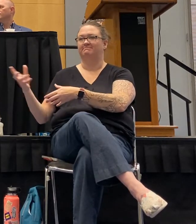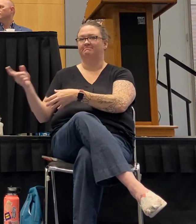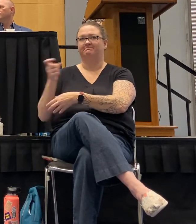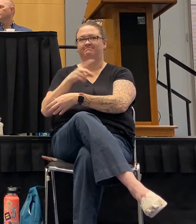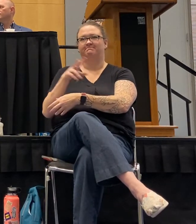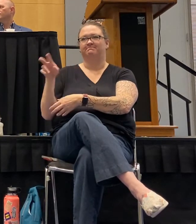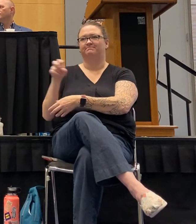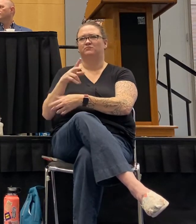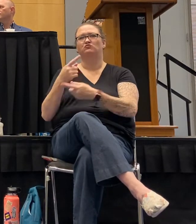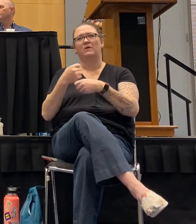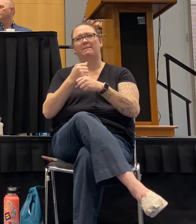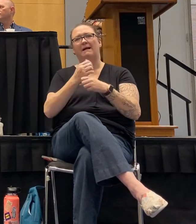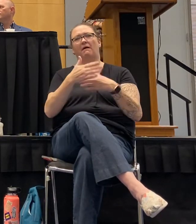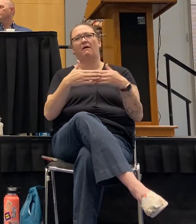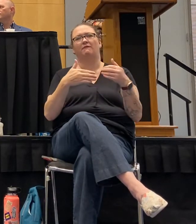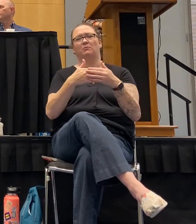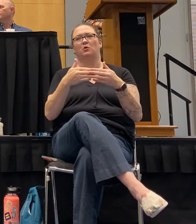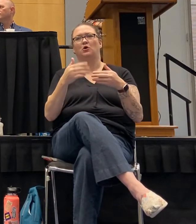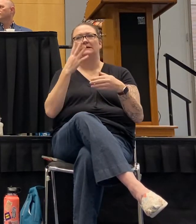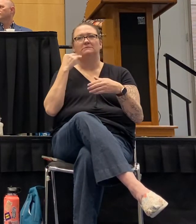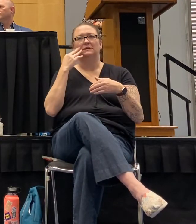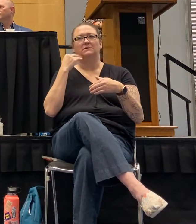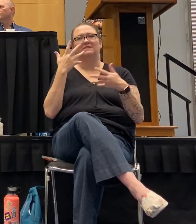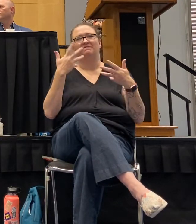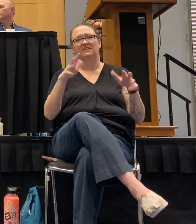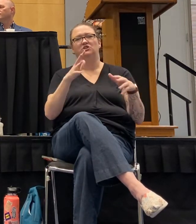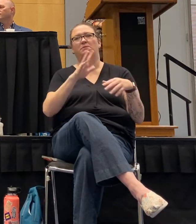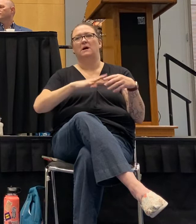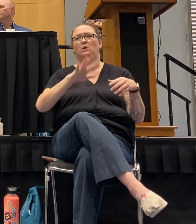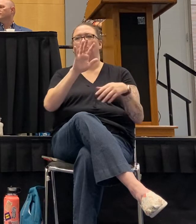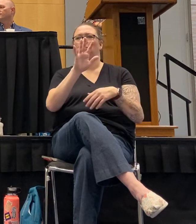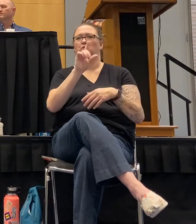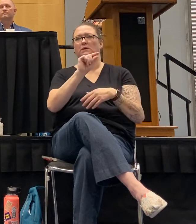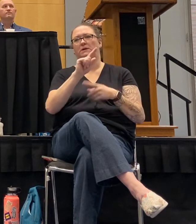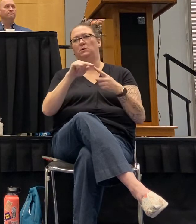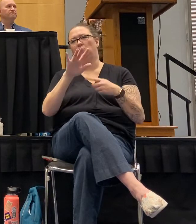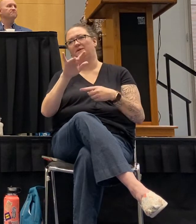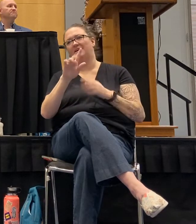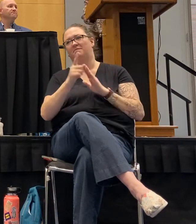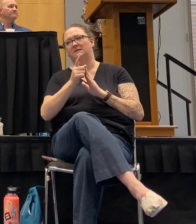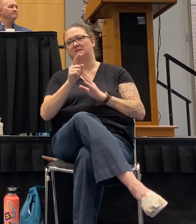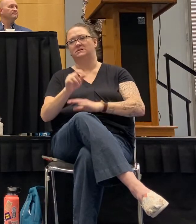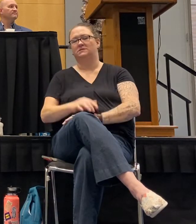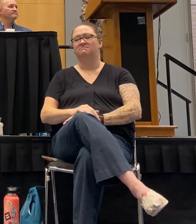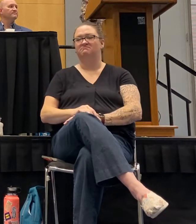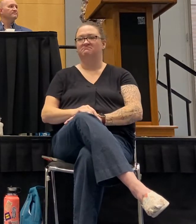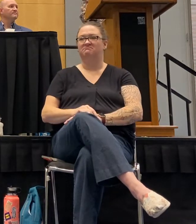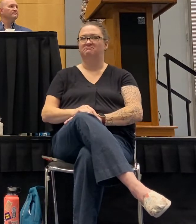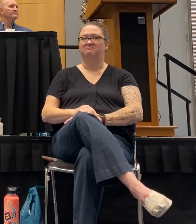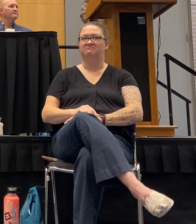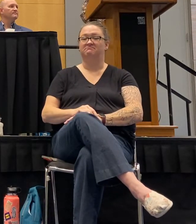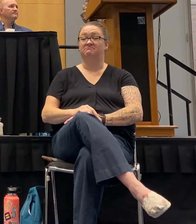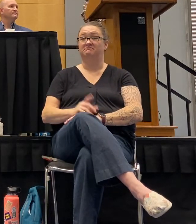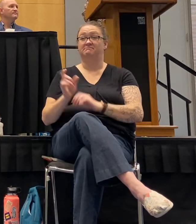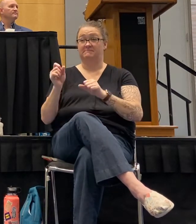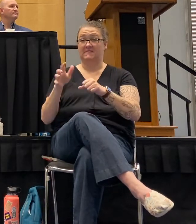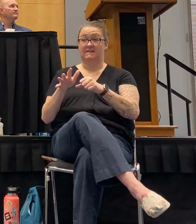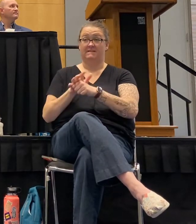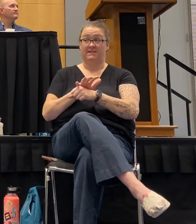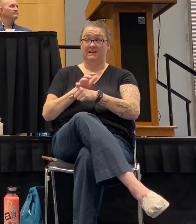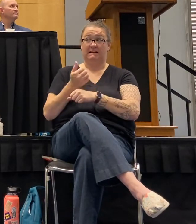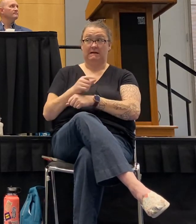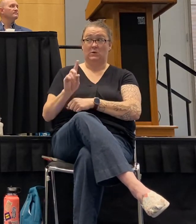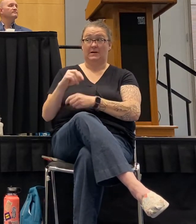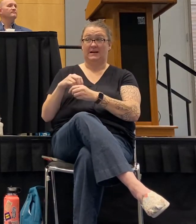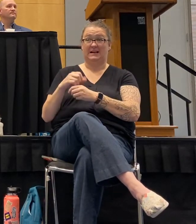make it a comfortable experience, but it's completed in about 20 to 25 minutes by the scholar. And they can complete it anywhere